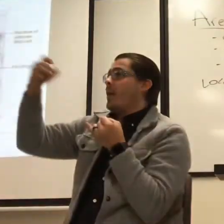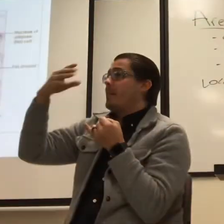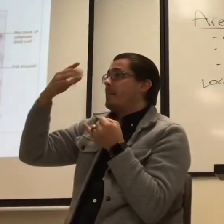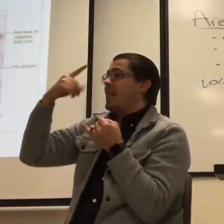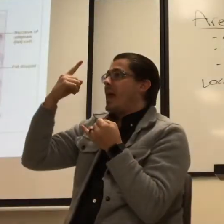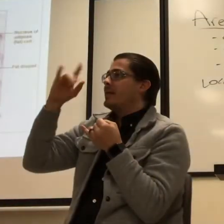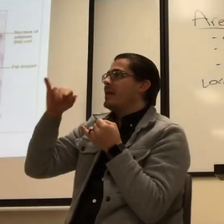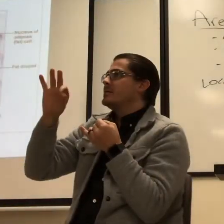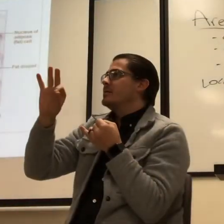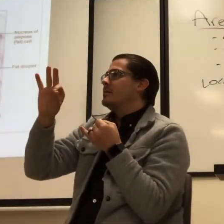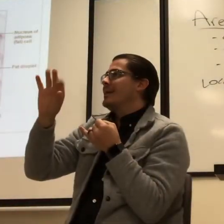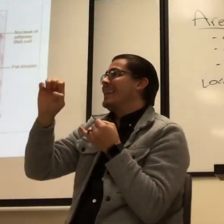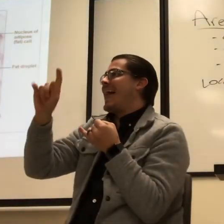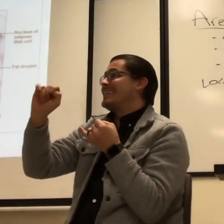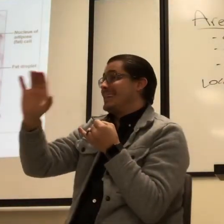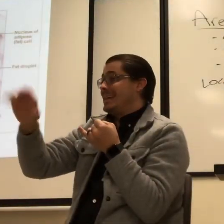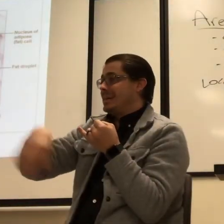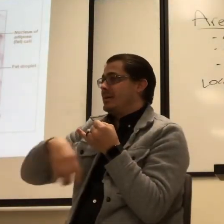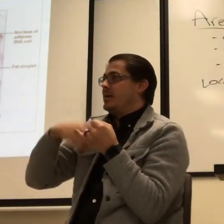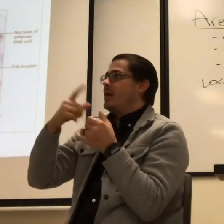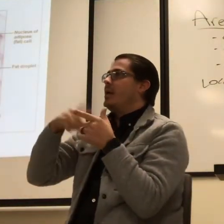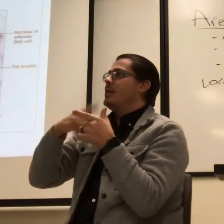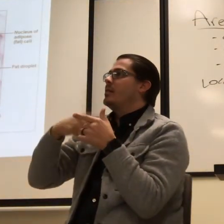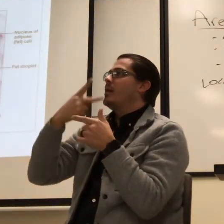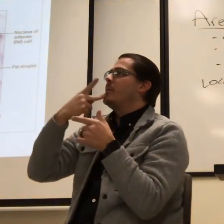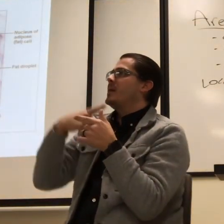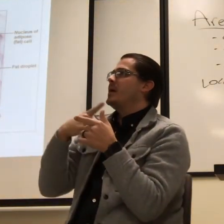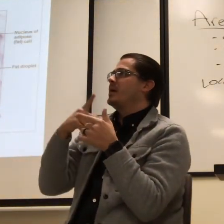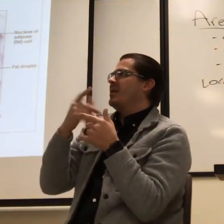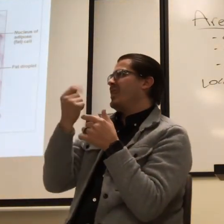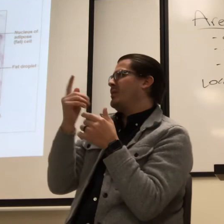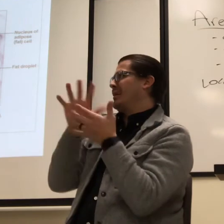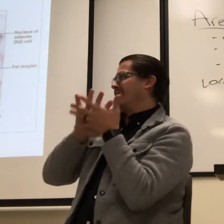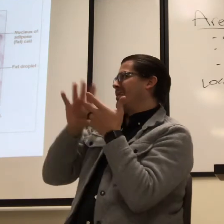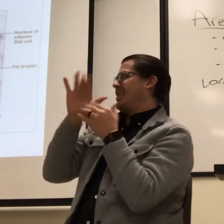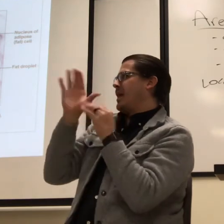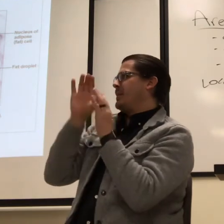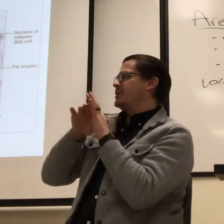in this tissue are the adipocytes.